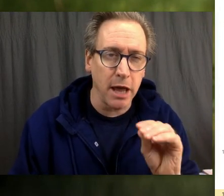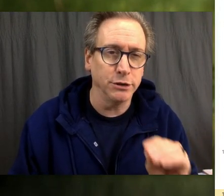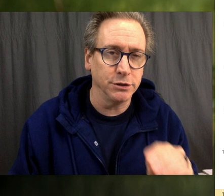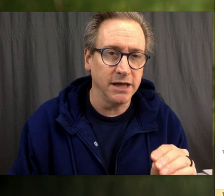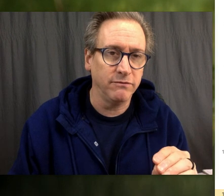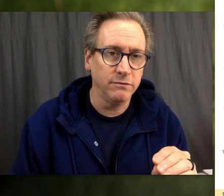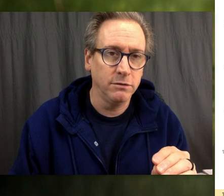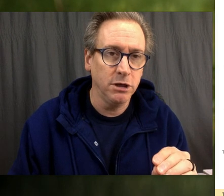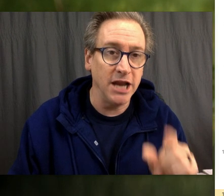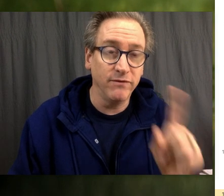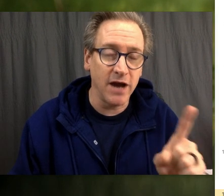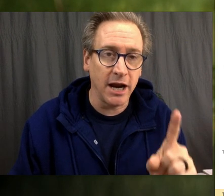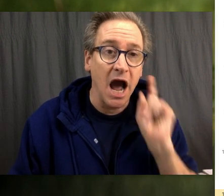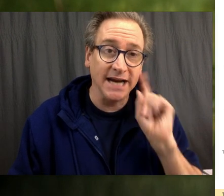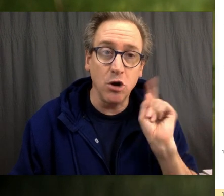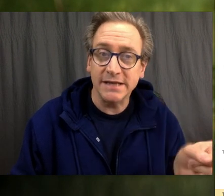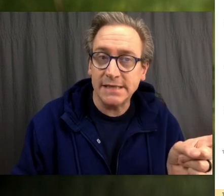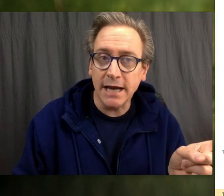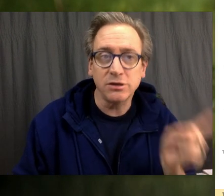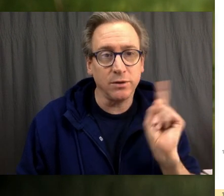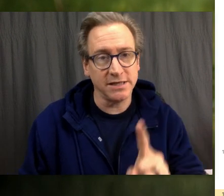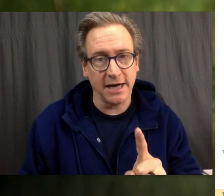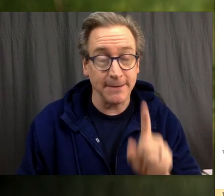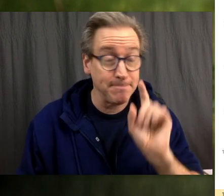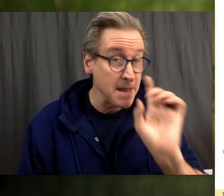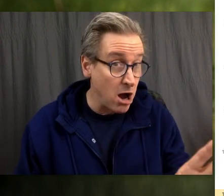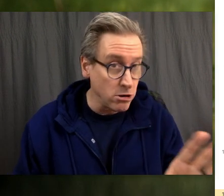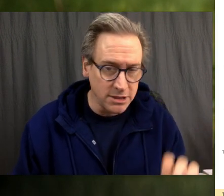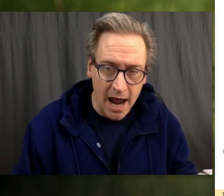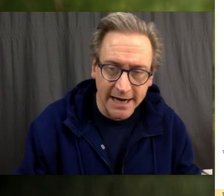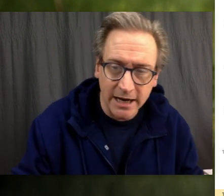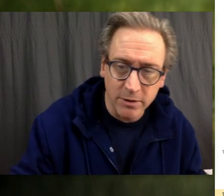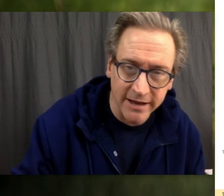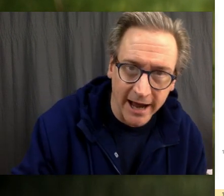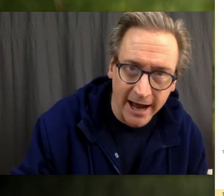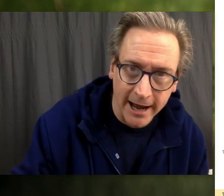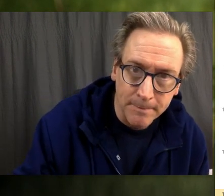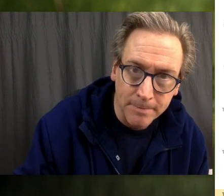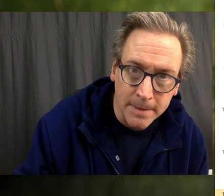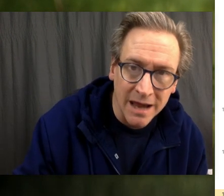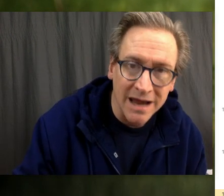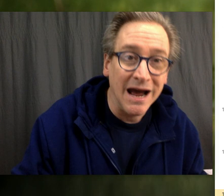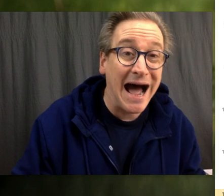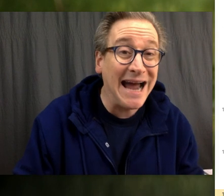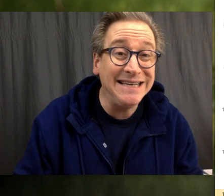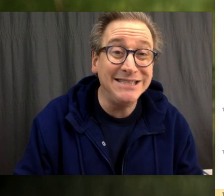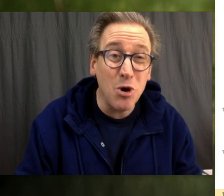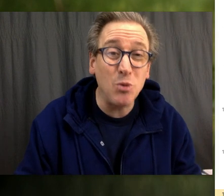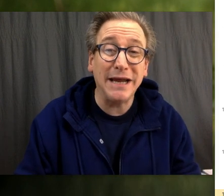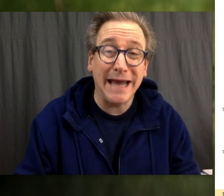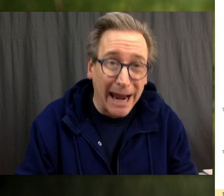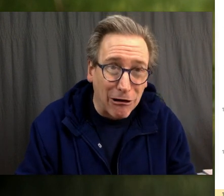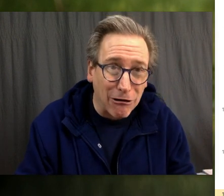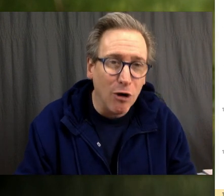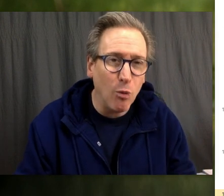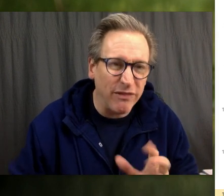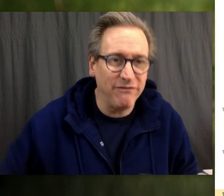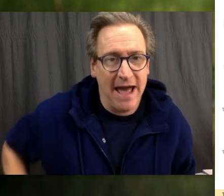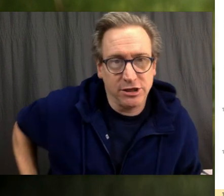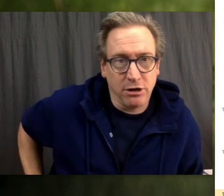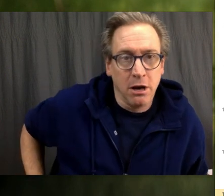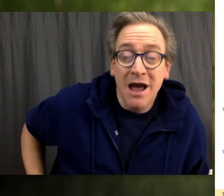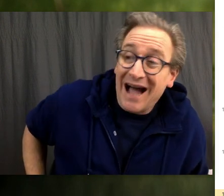challenge yourself. And you've got to, I know this sign, so I'm going to sign it. Tied in with that, I don't care